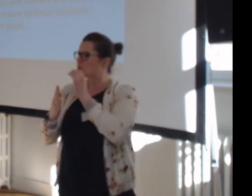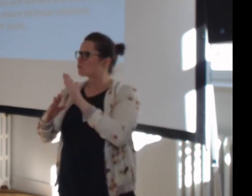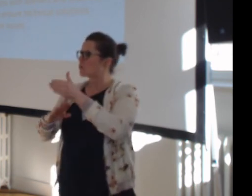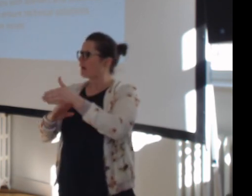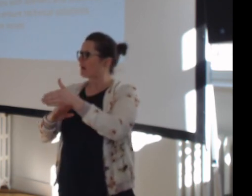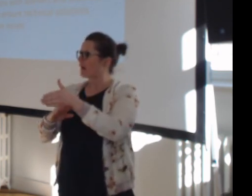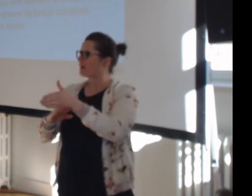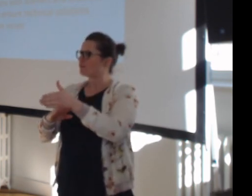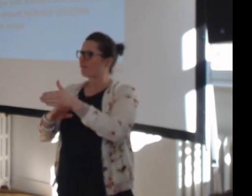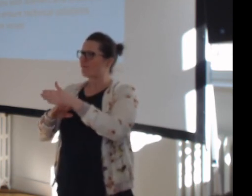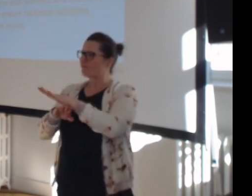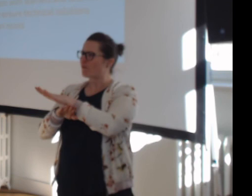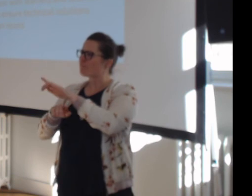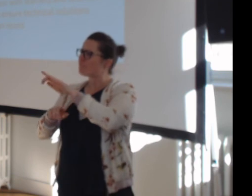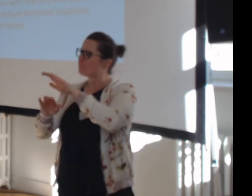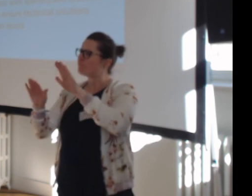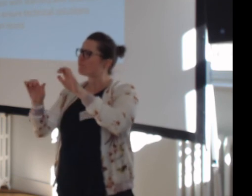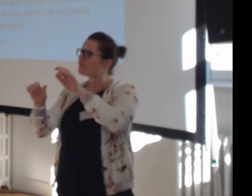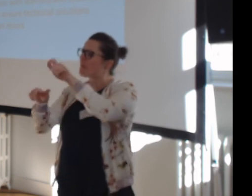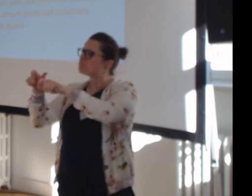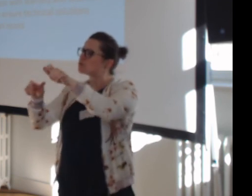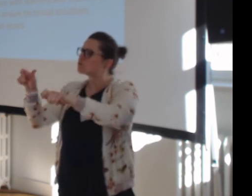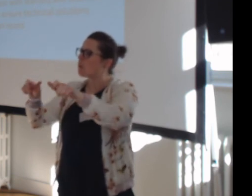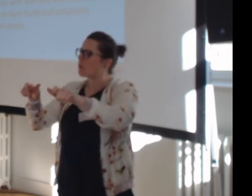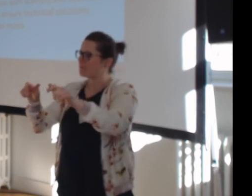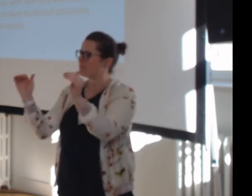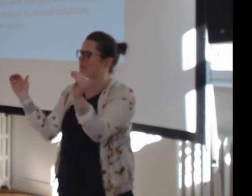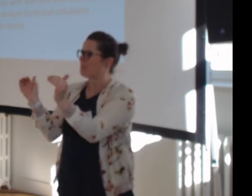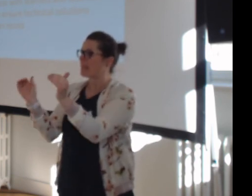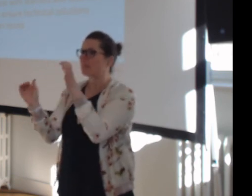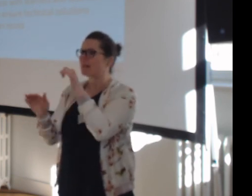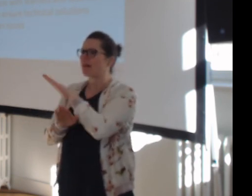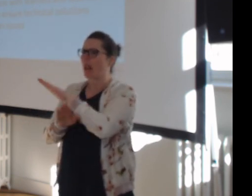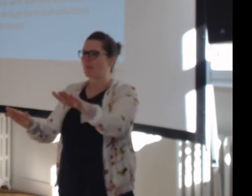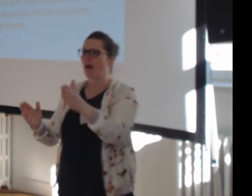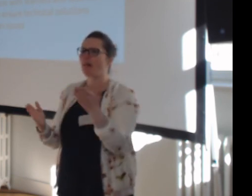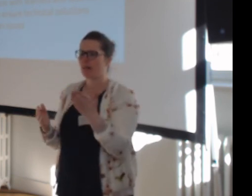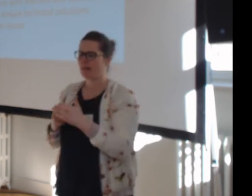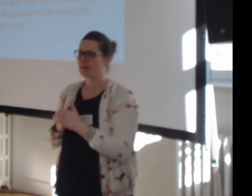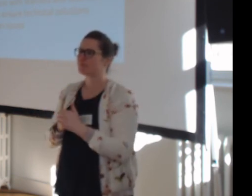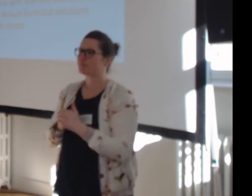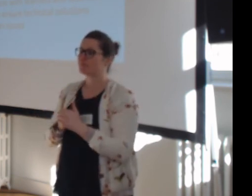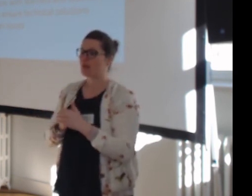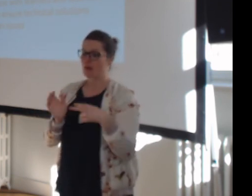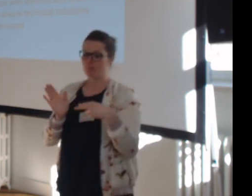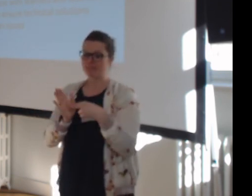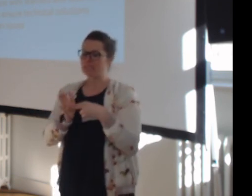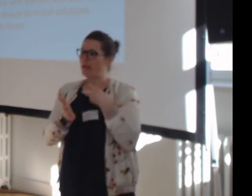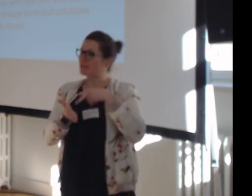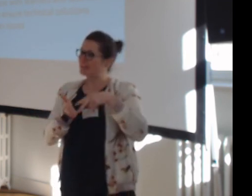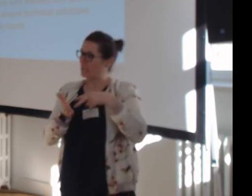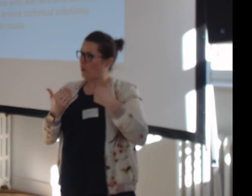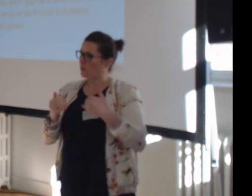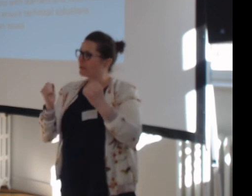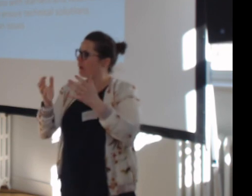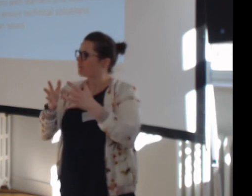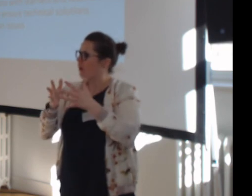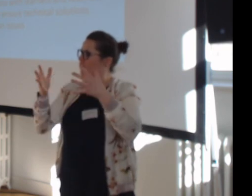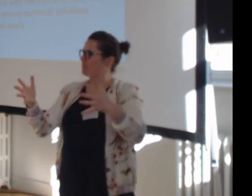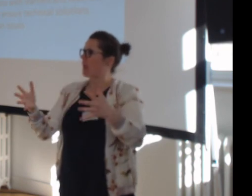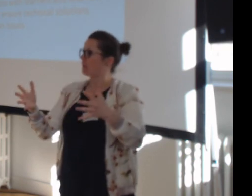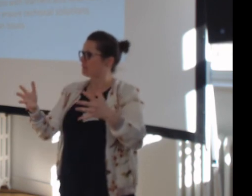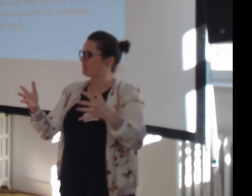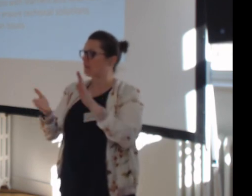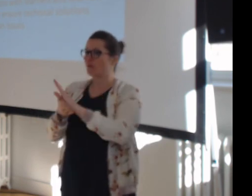for many learners with disabilities, but not all. The existing technologies could be extended